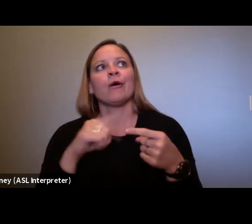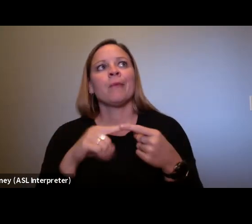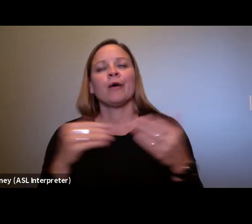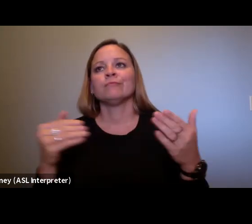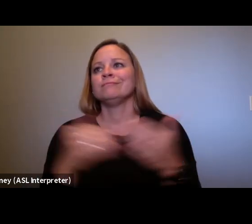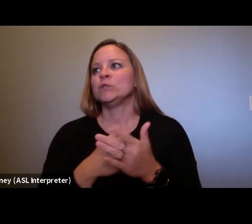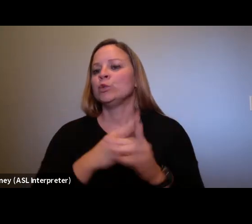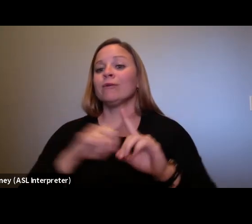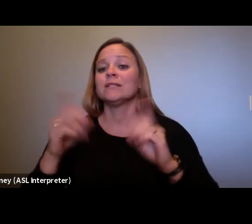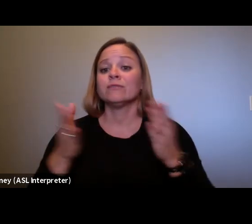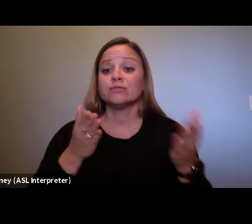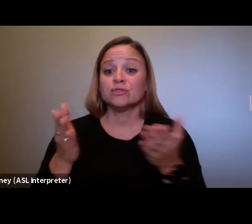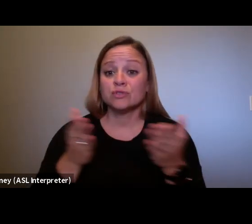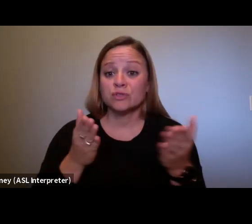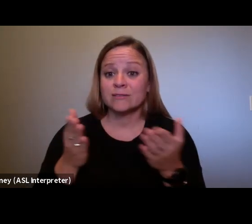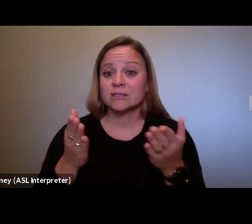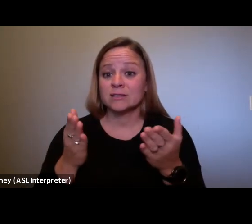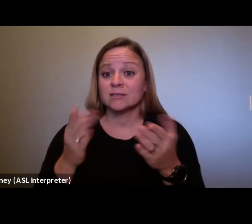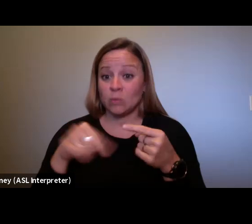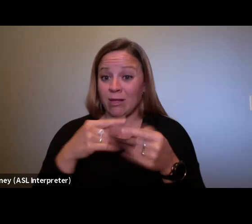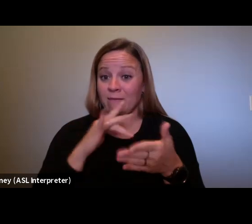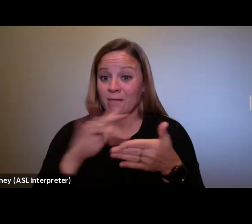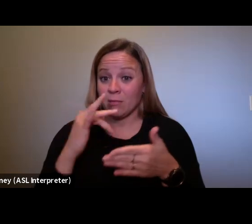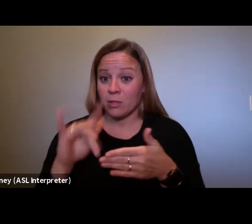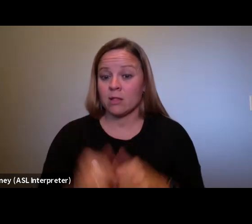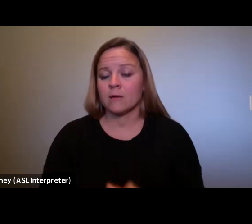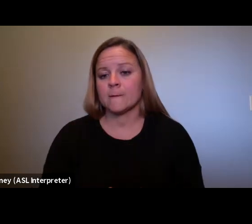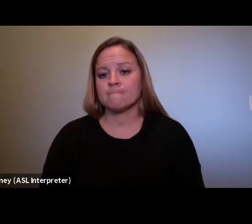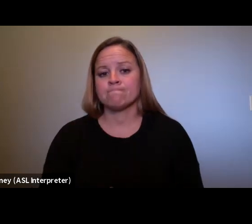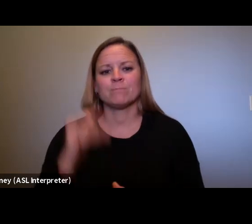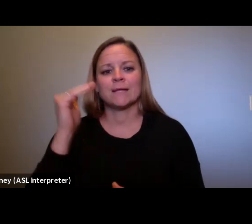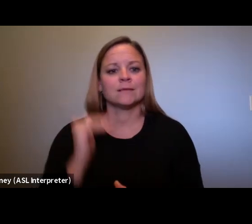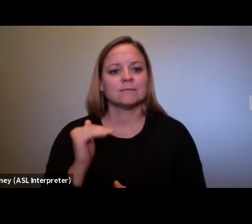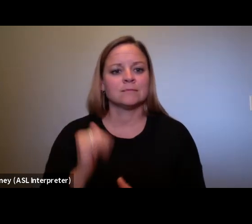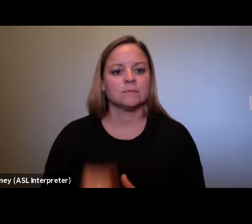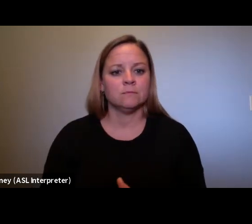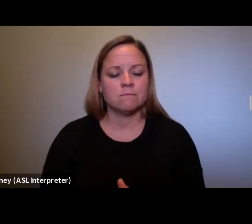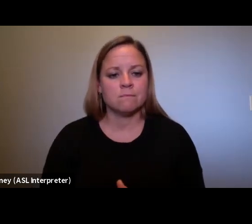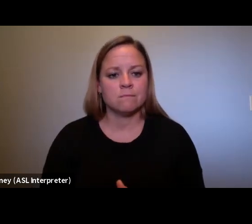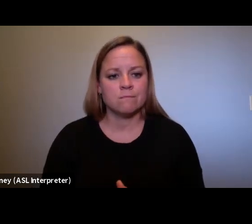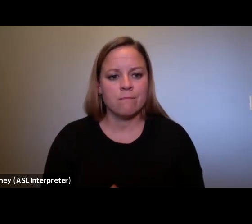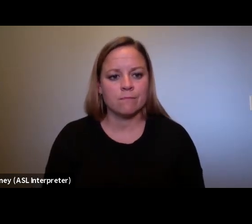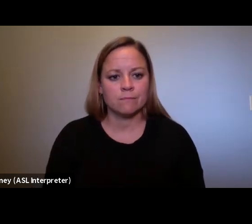different services as they become available. Next slide, Tim.